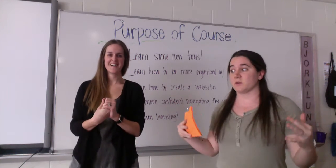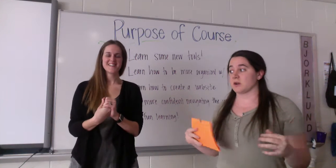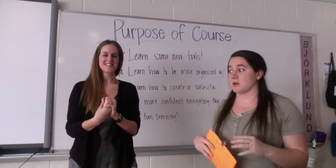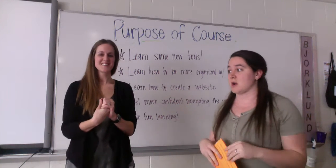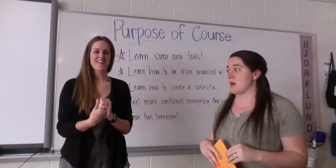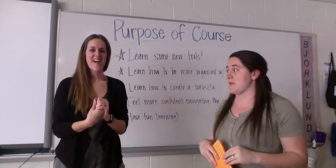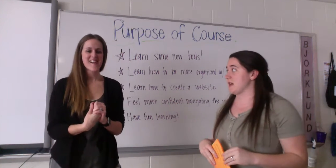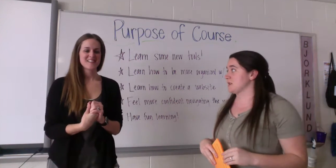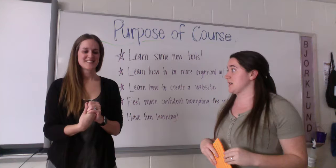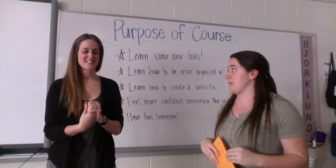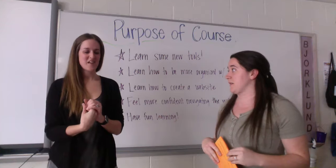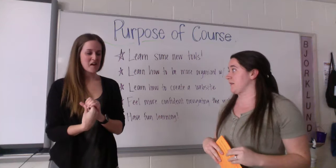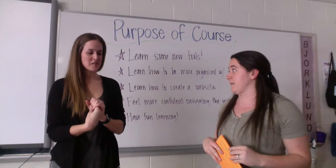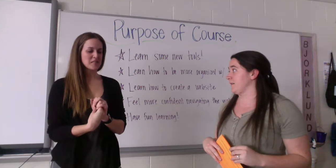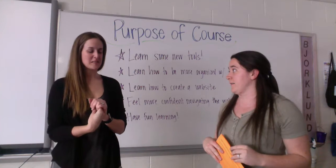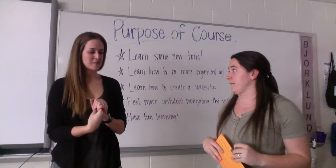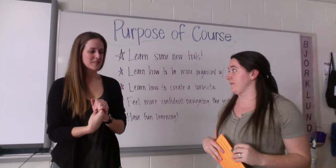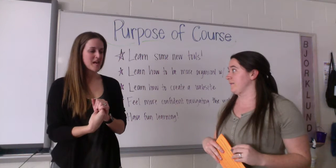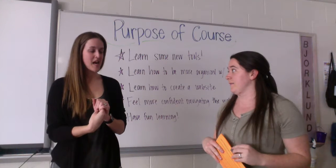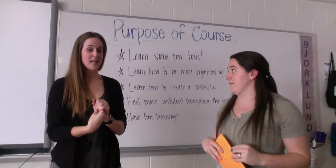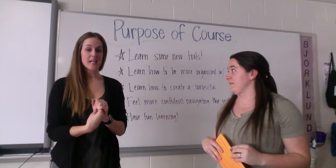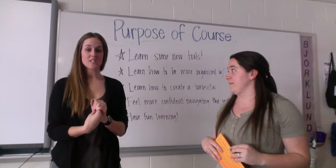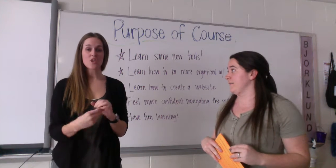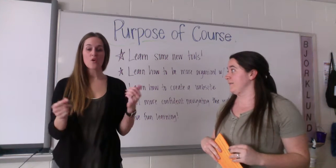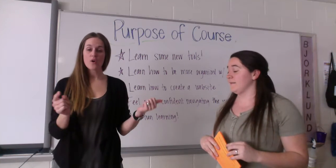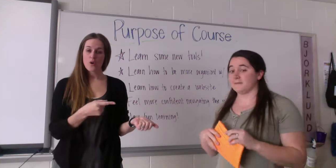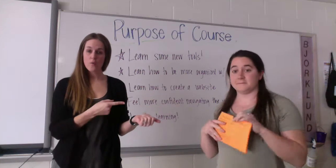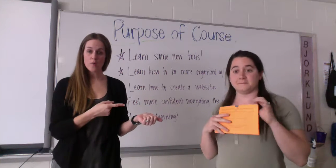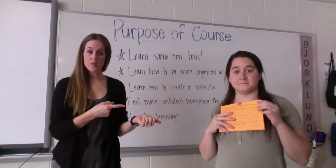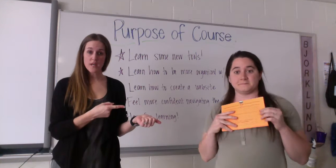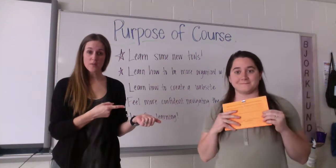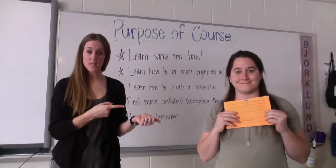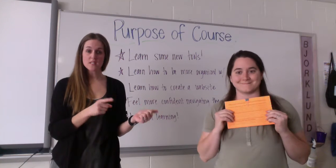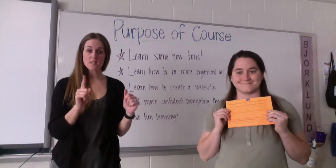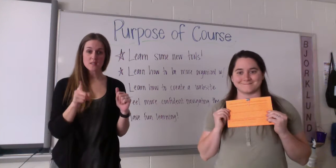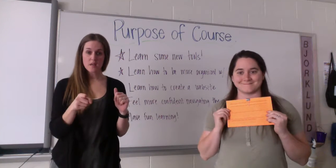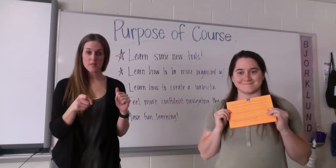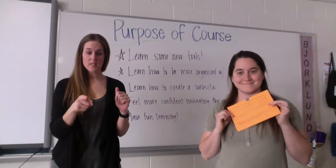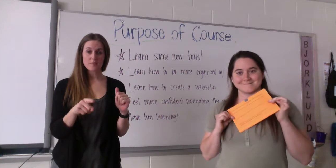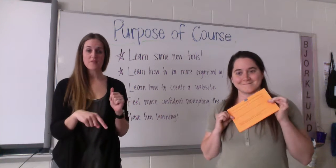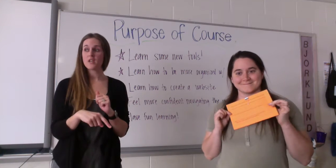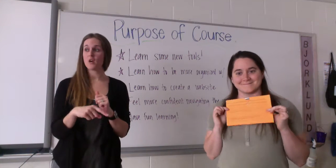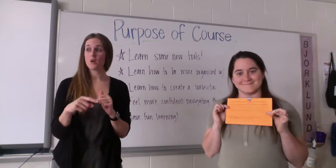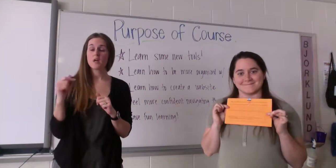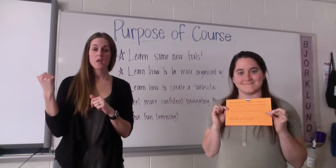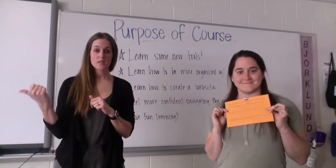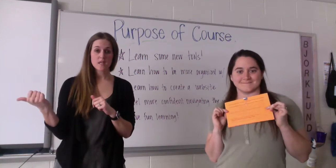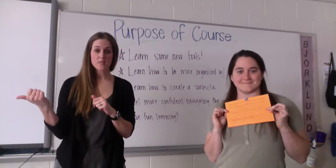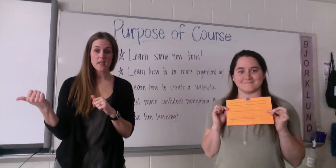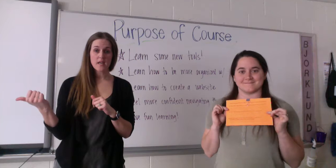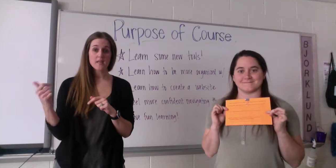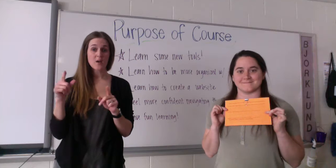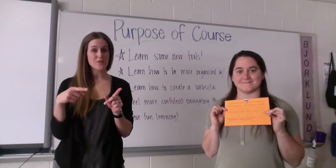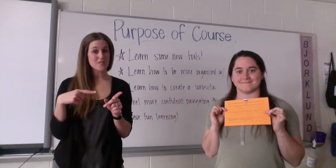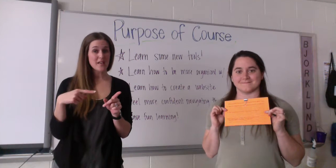work on that together. Okay. I like it. So when we're done with this, I'm going to stop the video. Sub's going to hand out those half